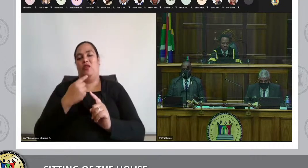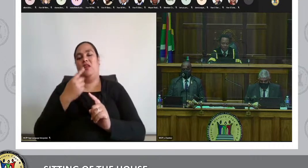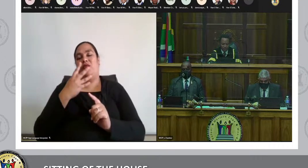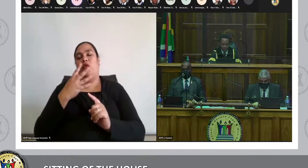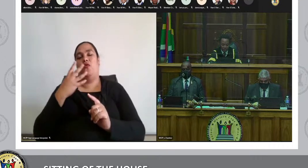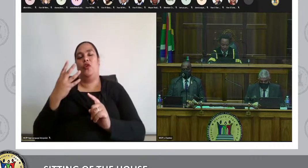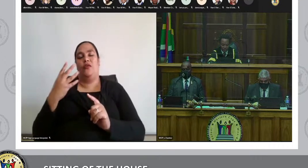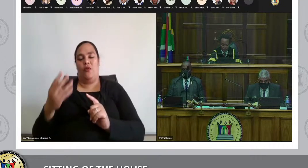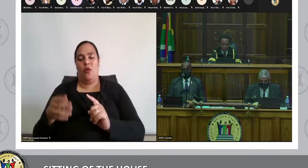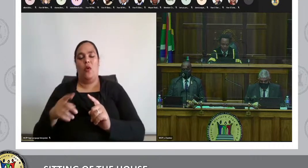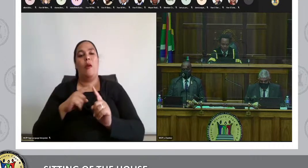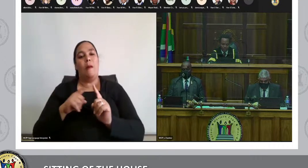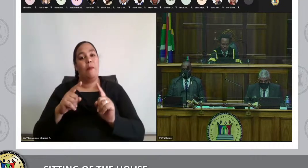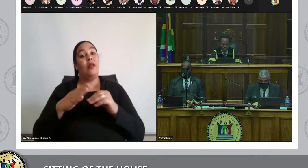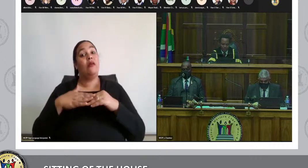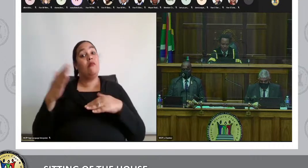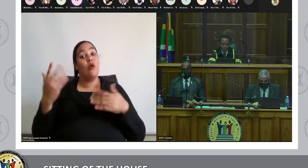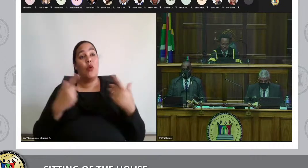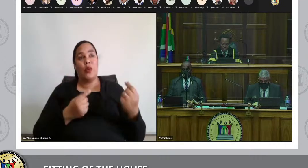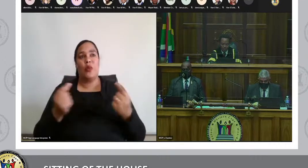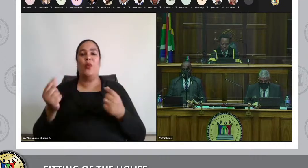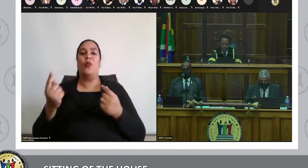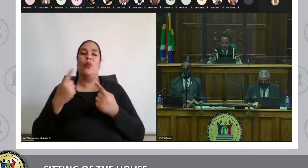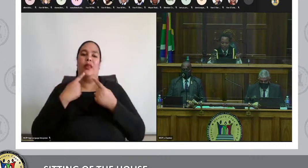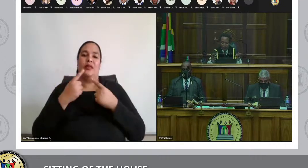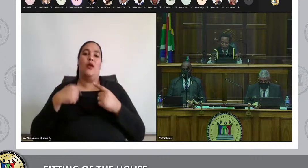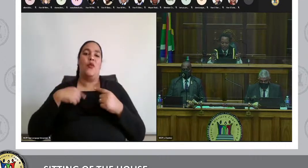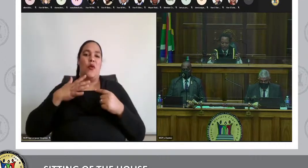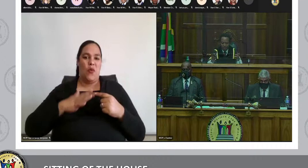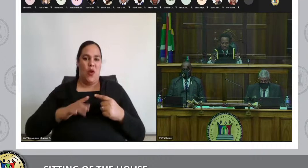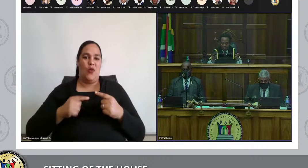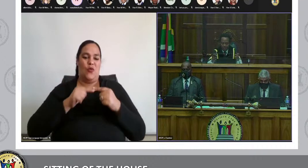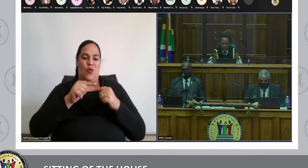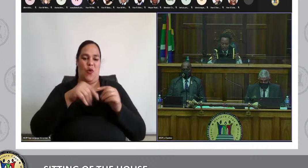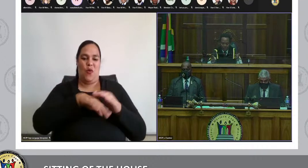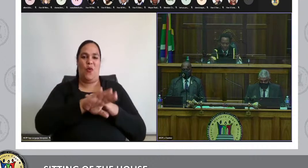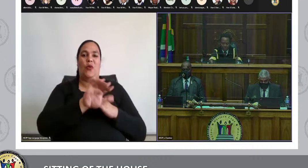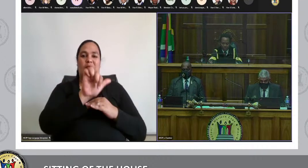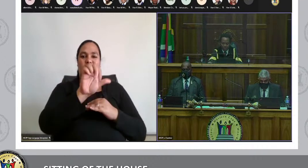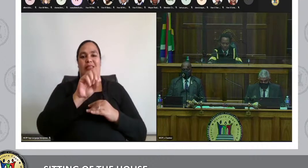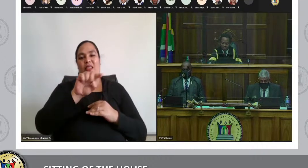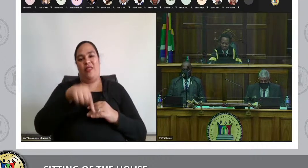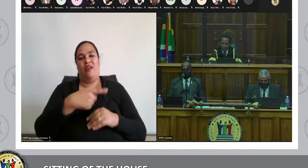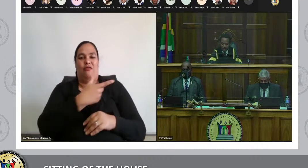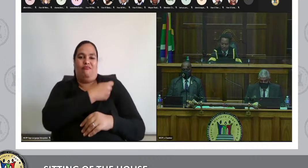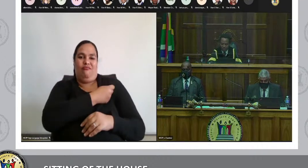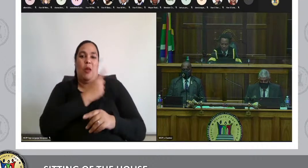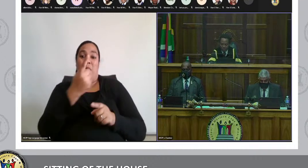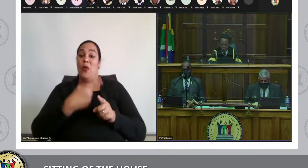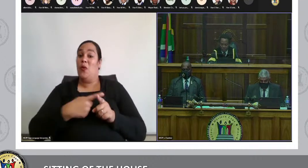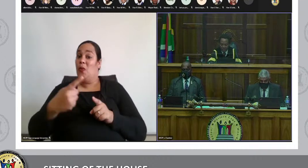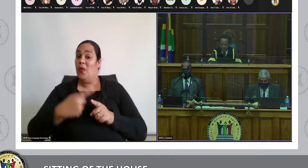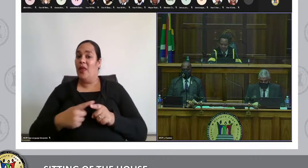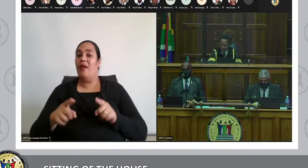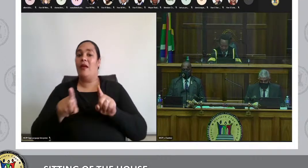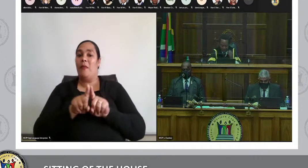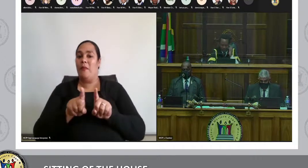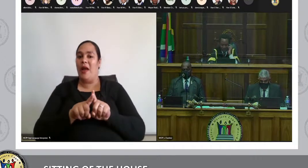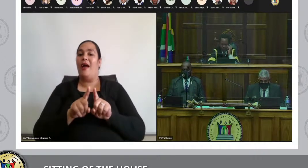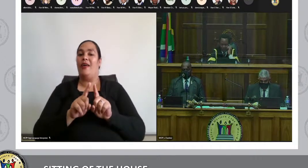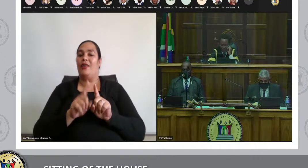14,744, in as much as that, as we were saying, that we want to go to 60,000 vaccinations per week, and then we go to